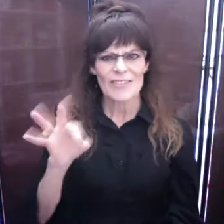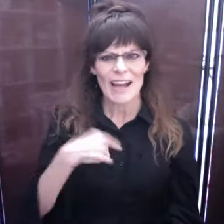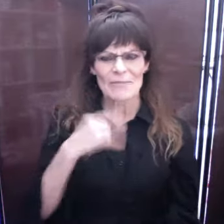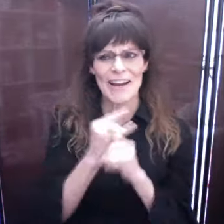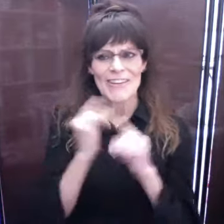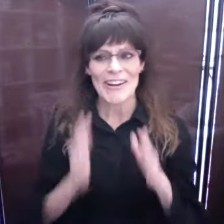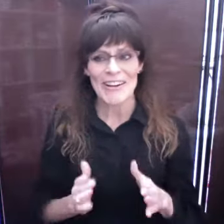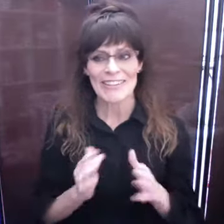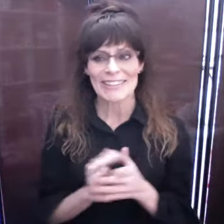Man,